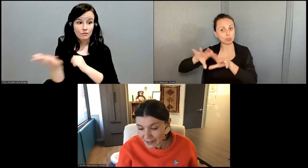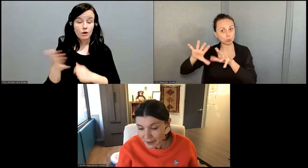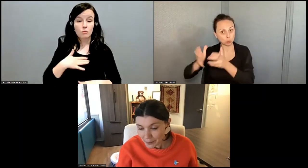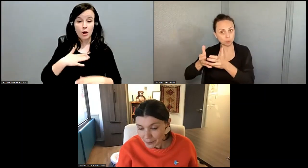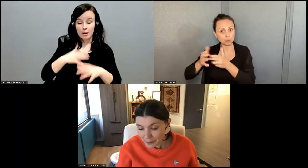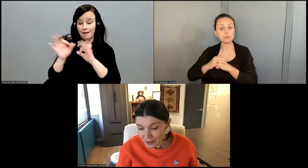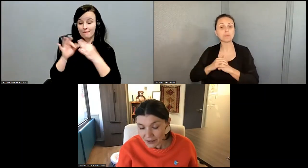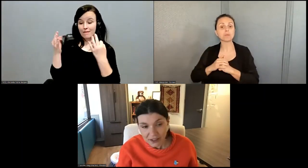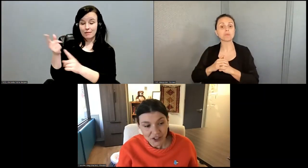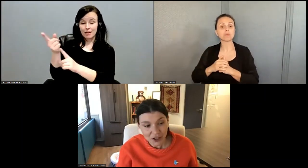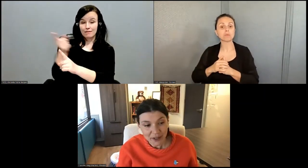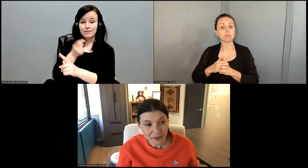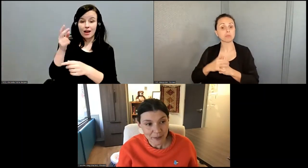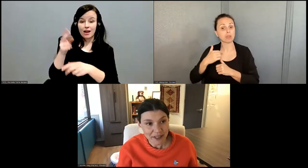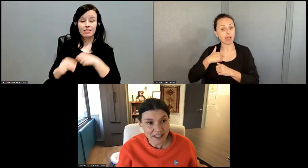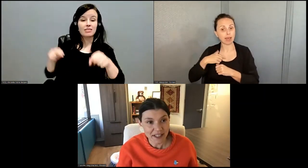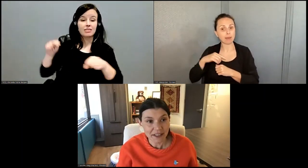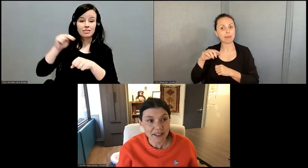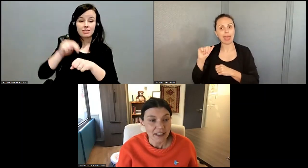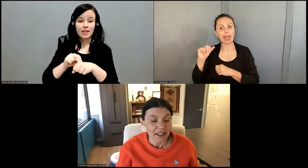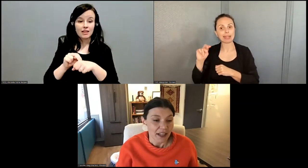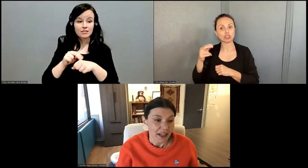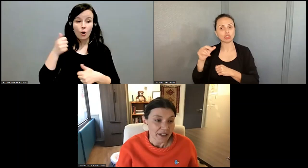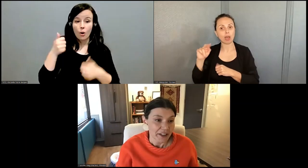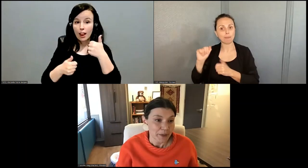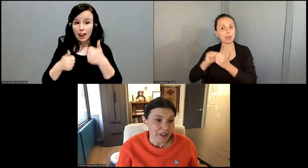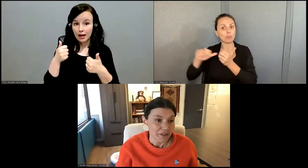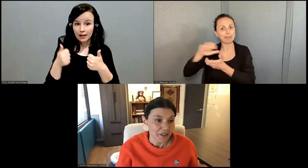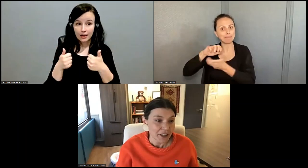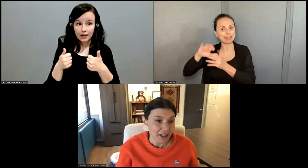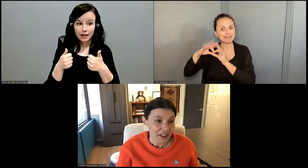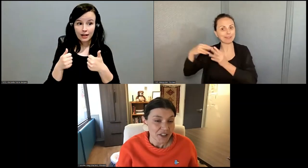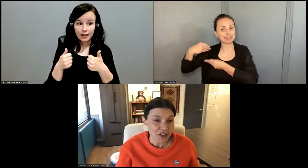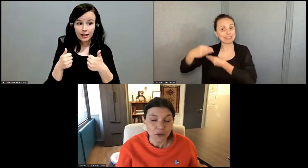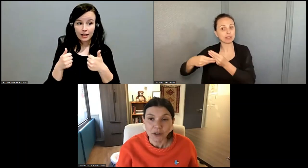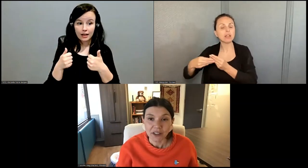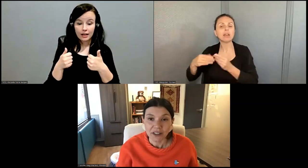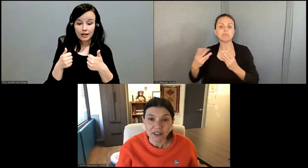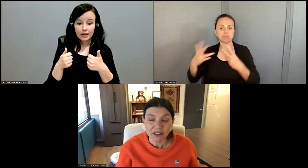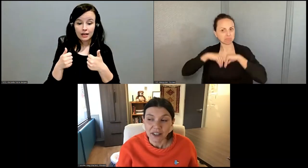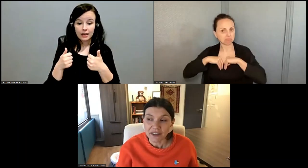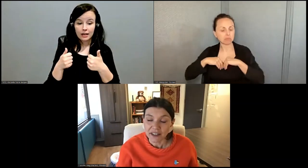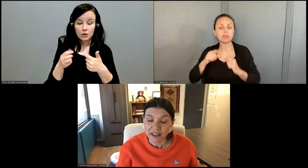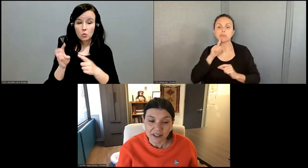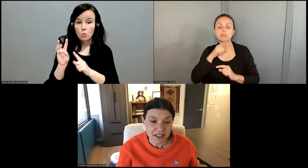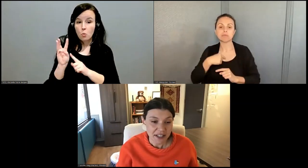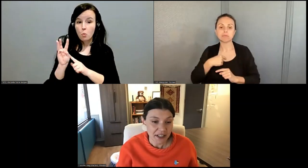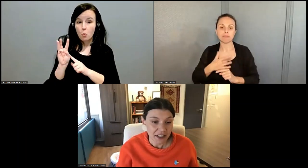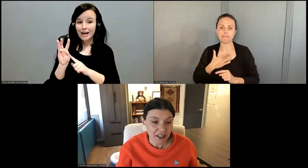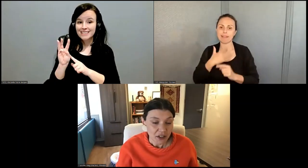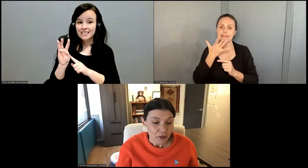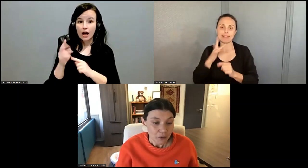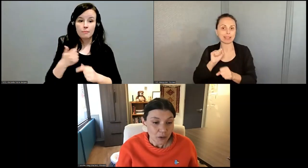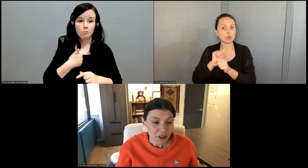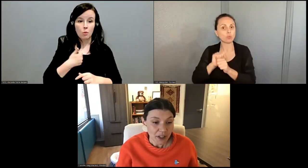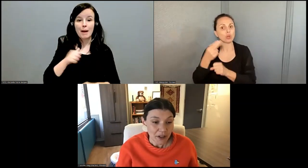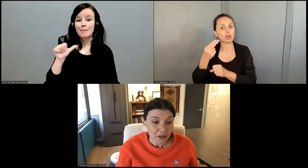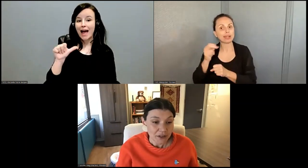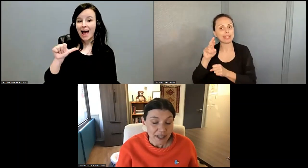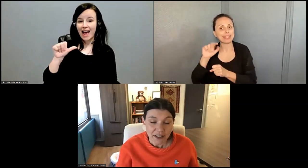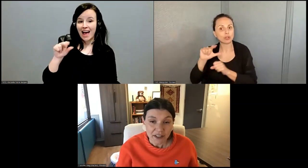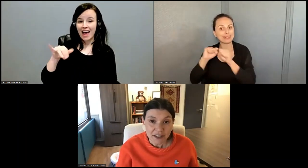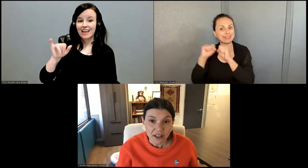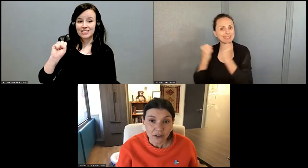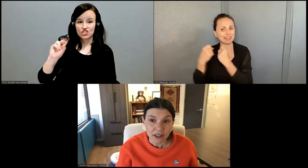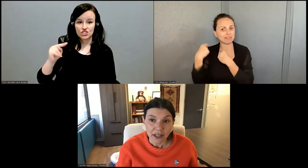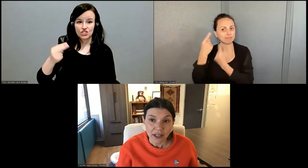I am Anishinaabe of mixed descent, and I've been very lucky to work at the Caring Society for about